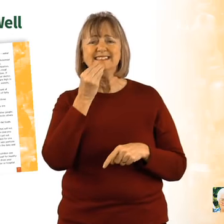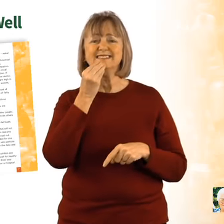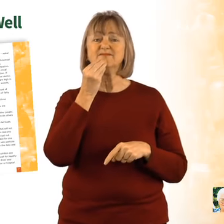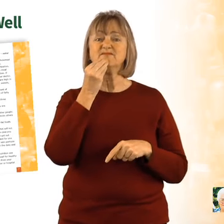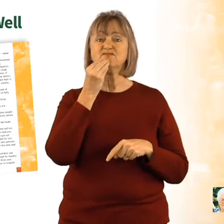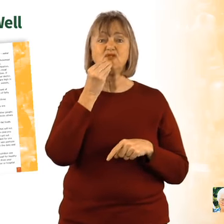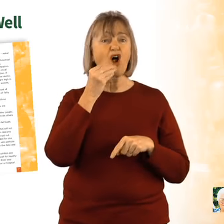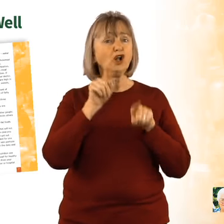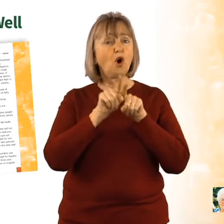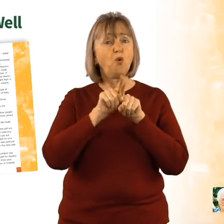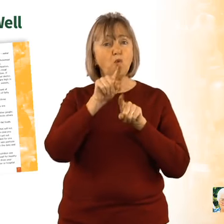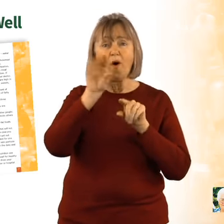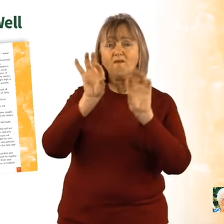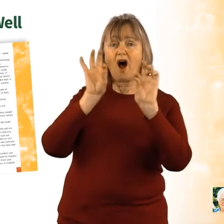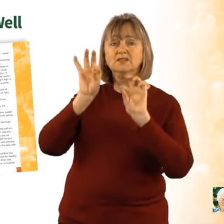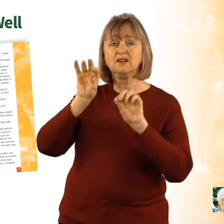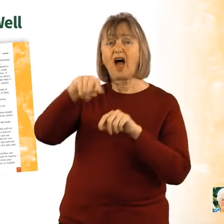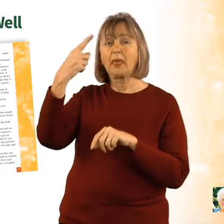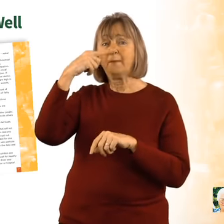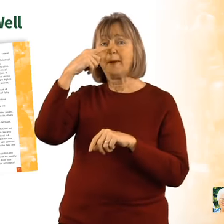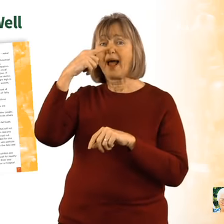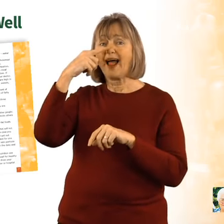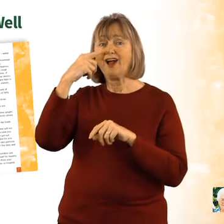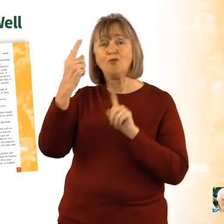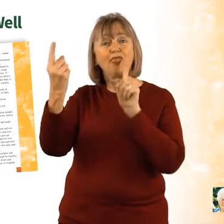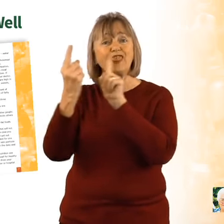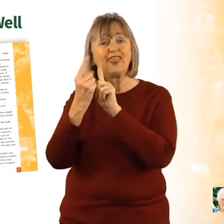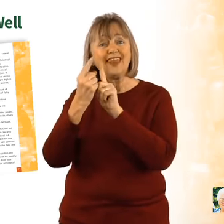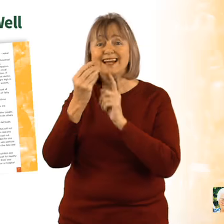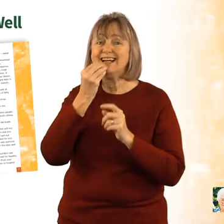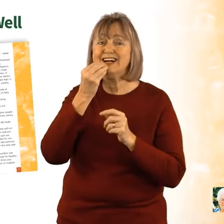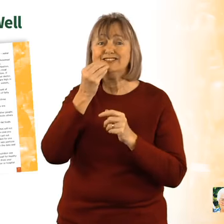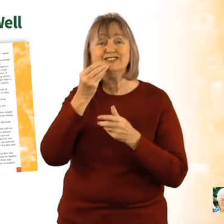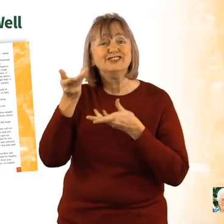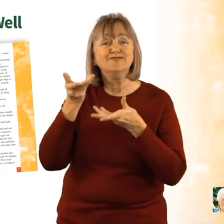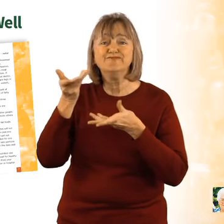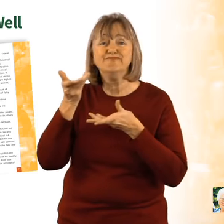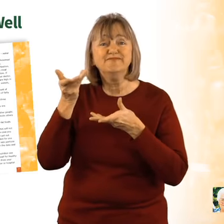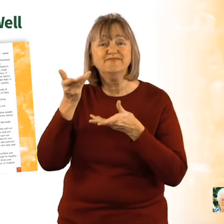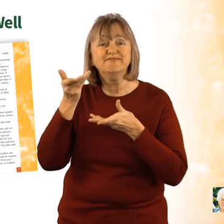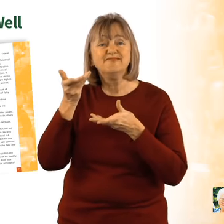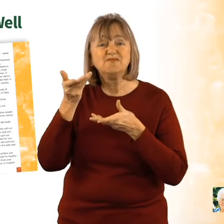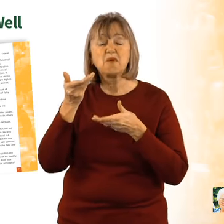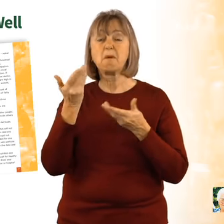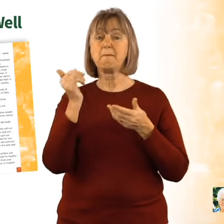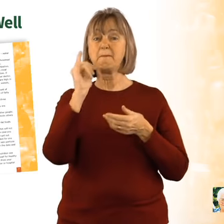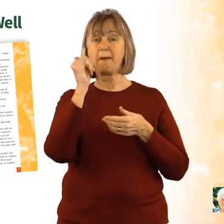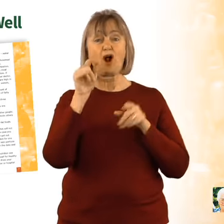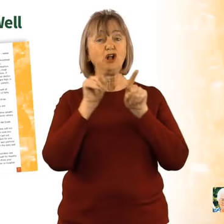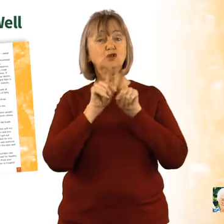Take opportunities to eat meals with other people. You may like to try a new recipe and invite others over